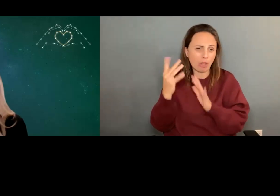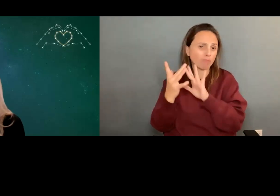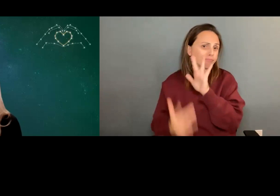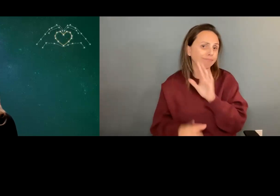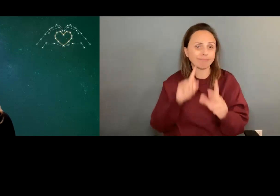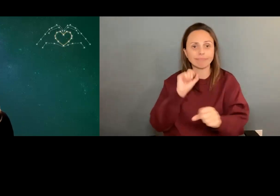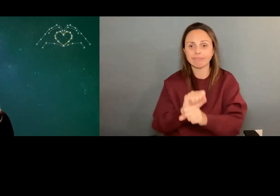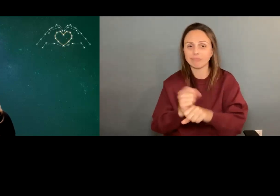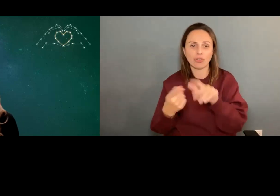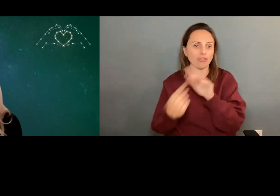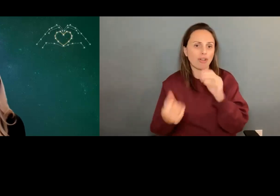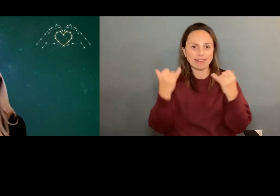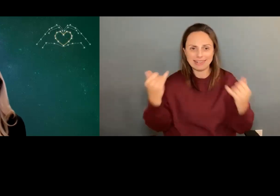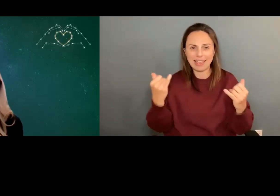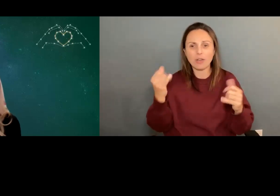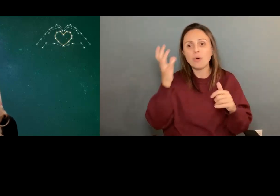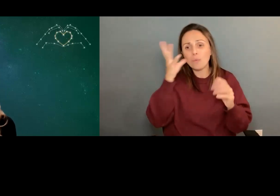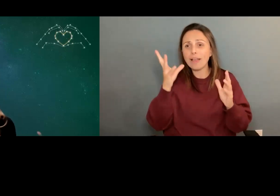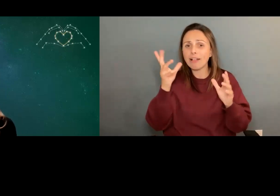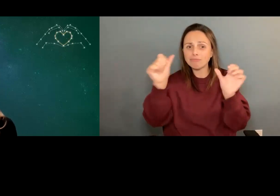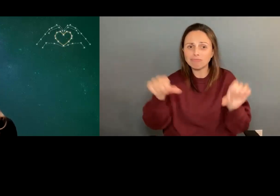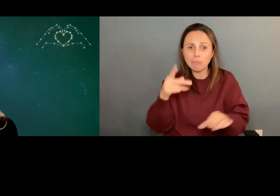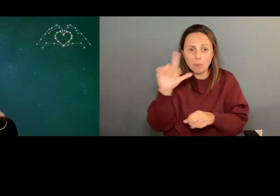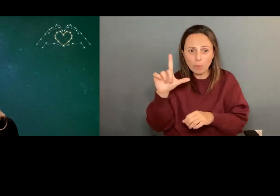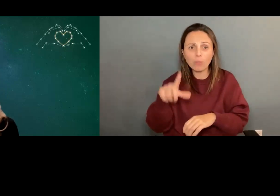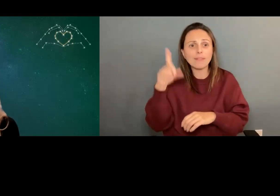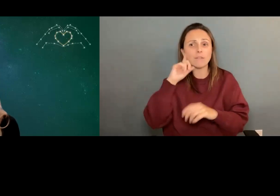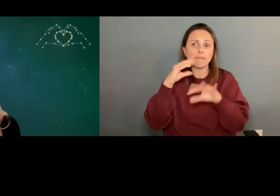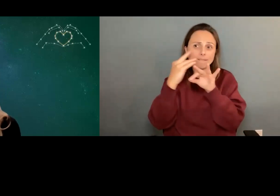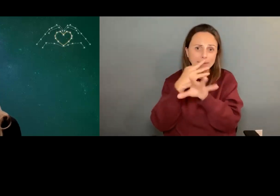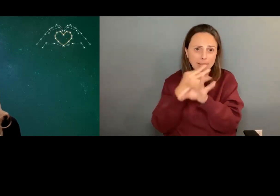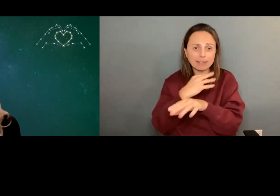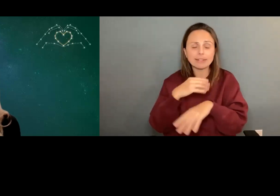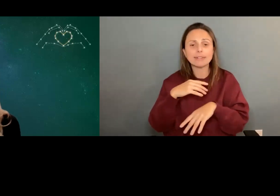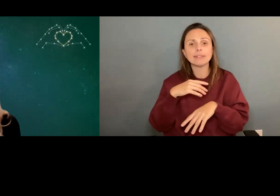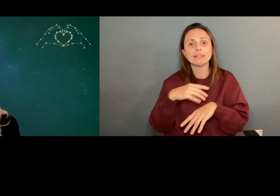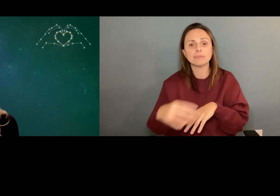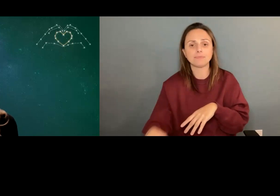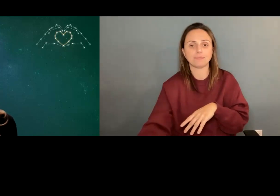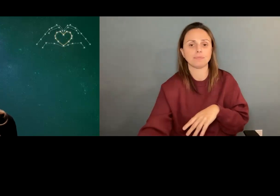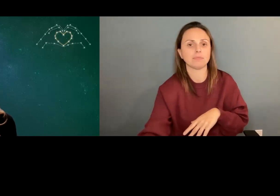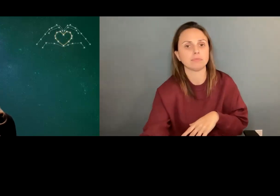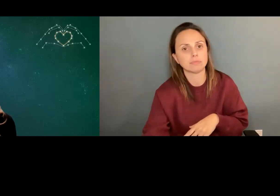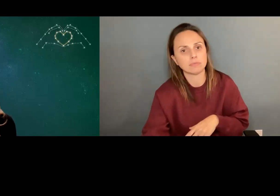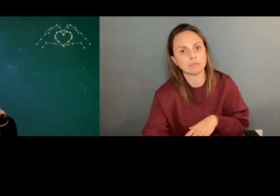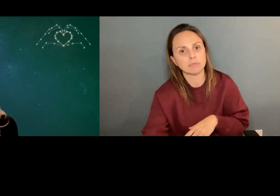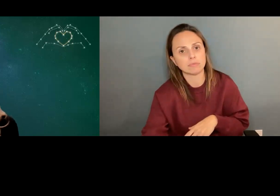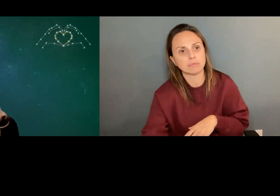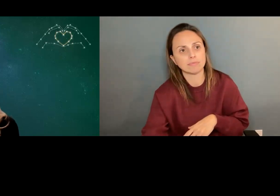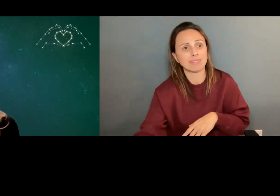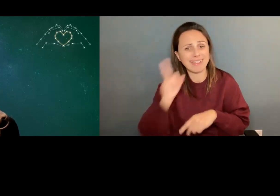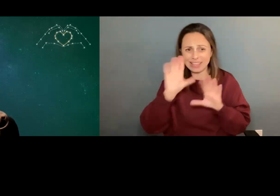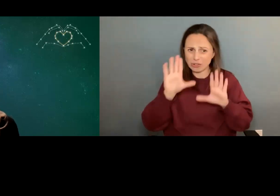is gone now, so we will put up the poll for feedback on this particular session. Really